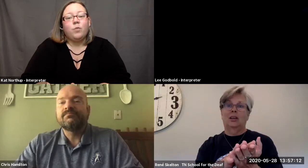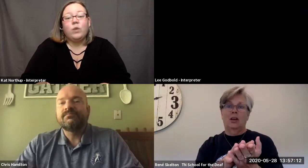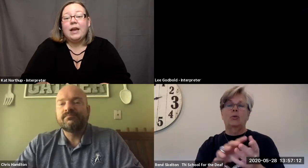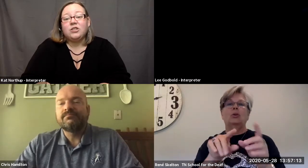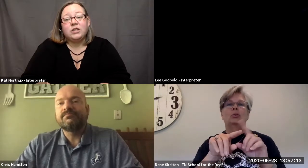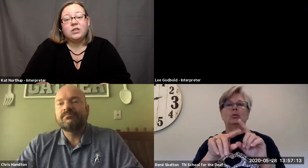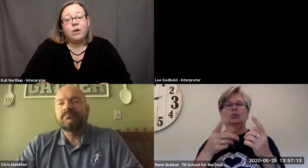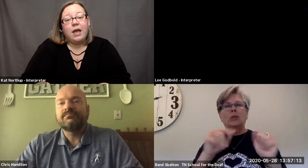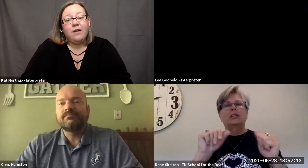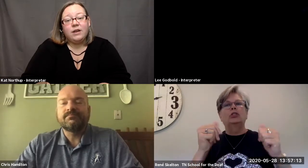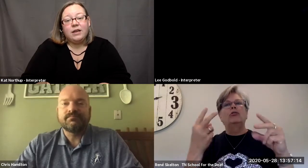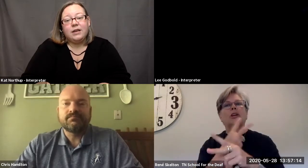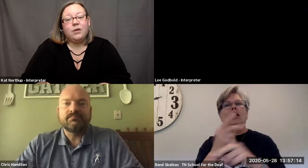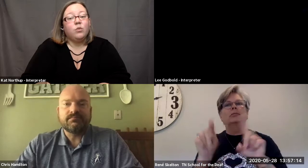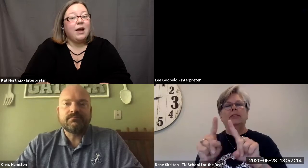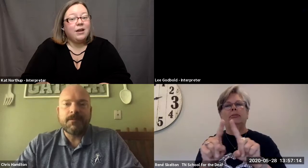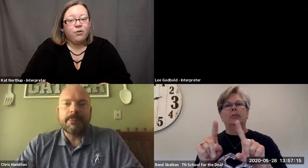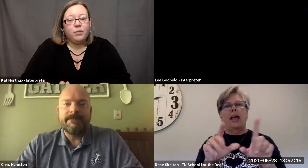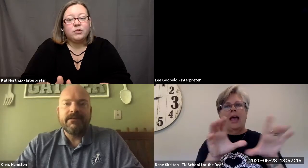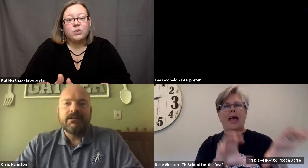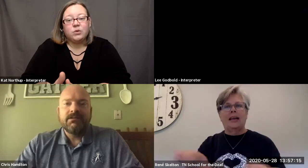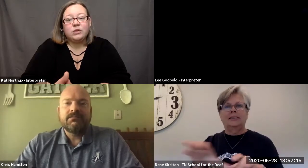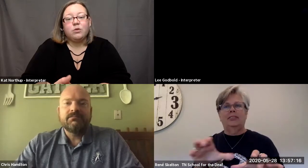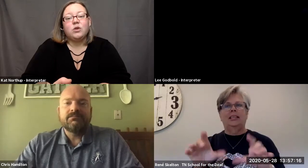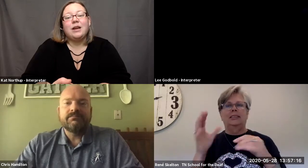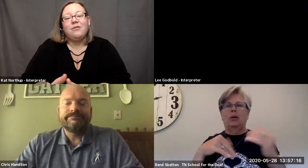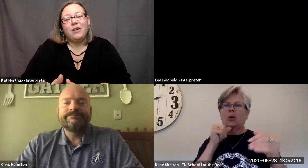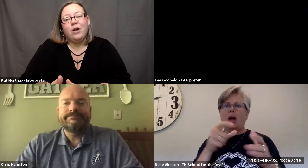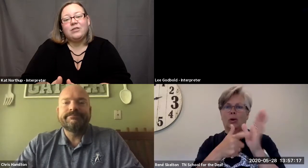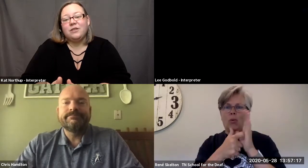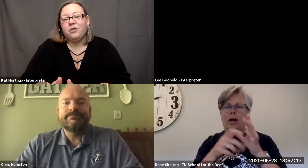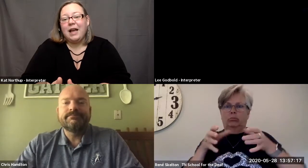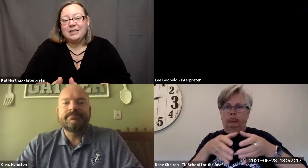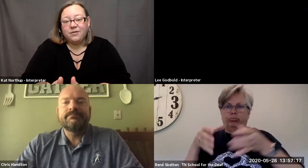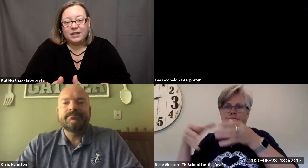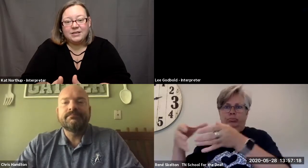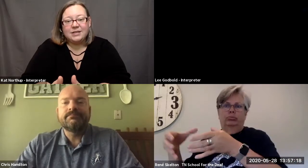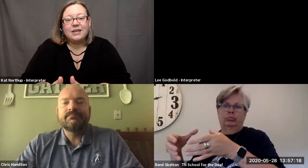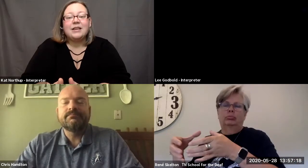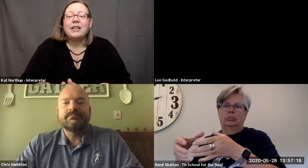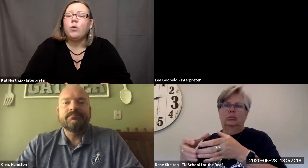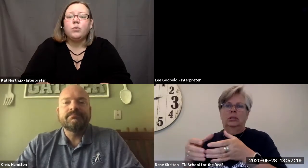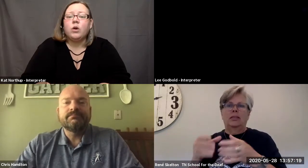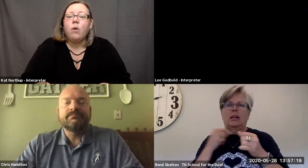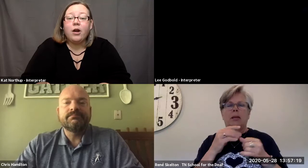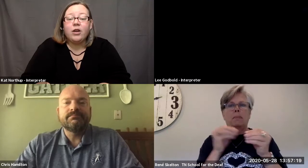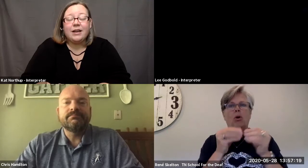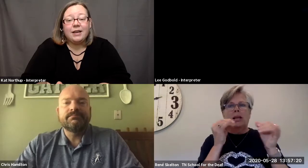We actually don't have any rec for middle school, so we're trying to figure out different activities that wouldn't require getting in